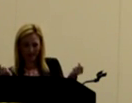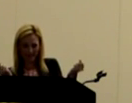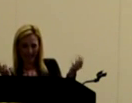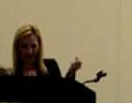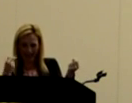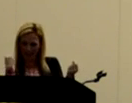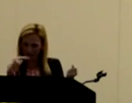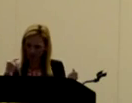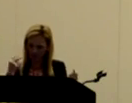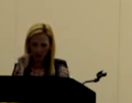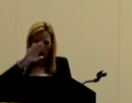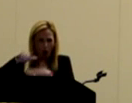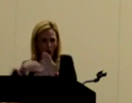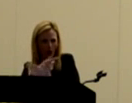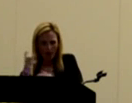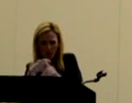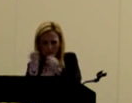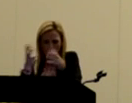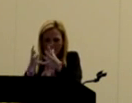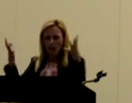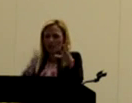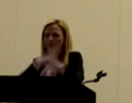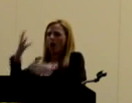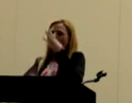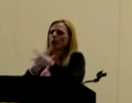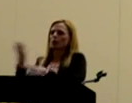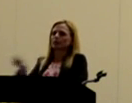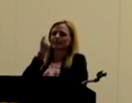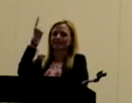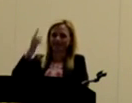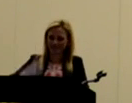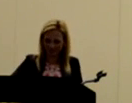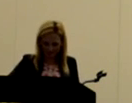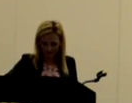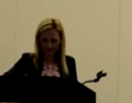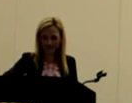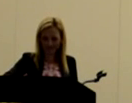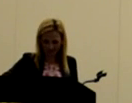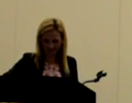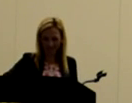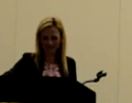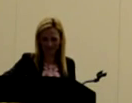speaking, signing, lip reading. It was all there to make my world understood.